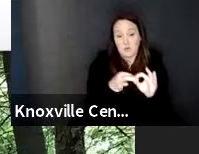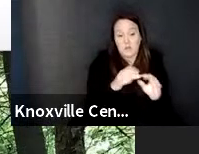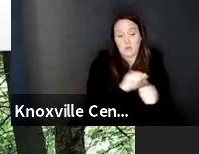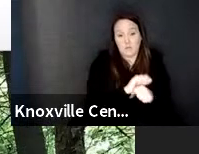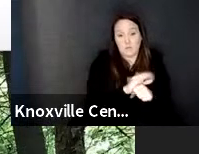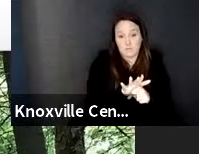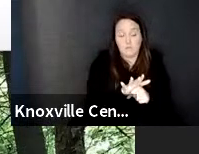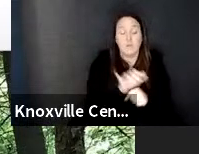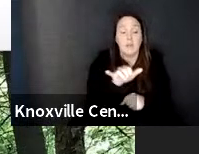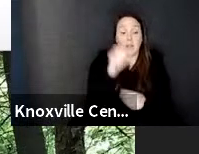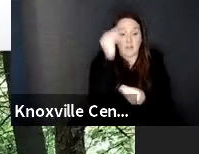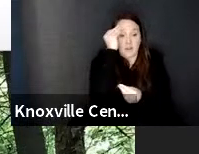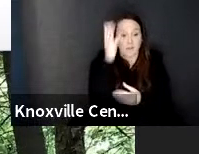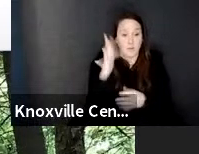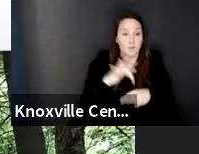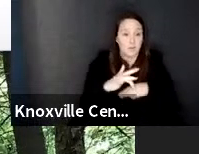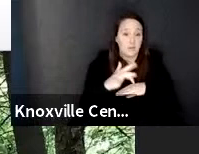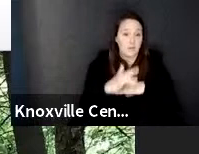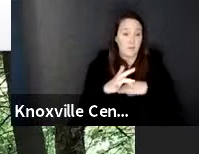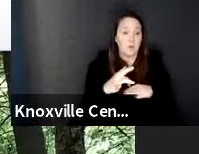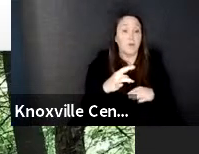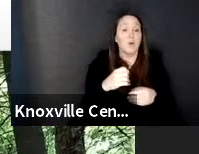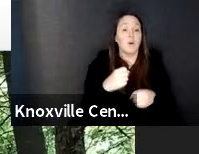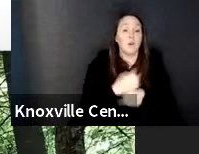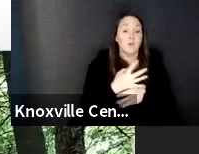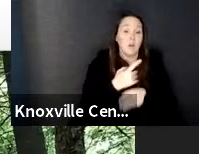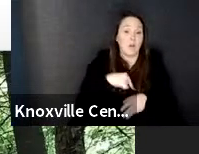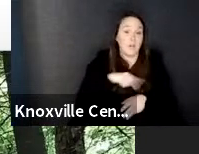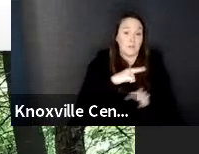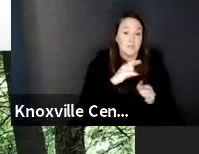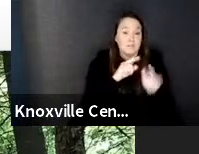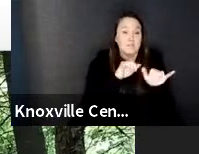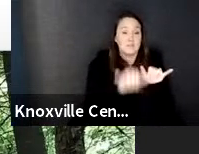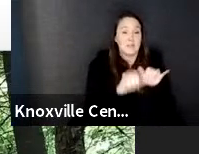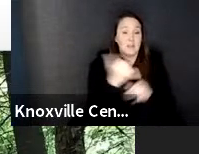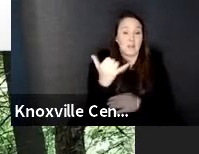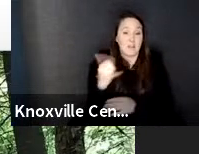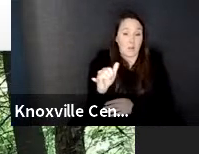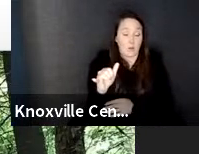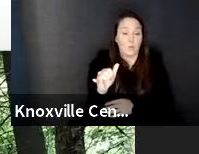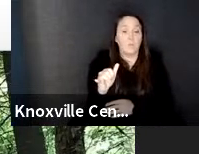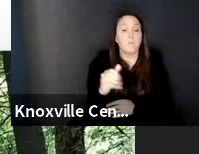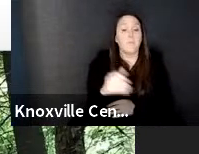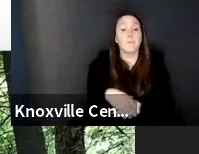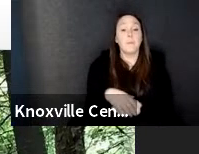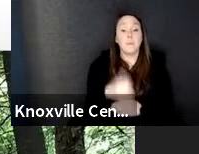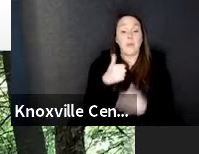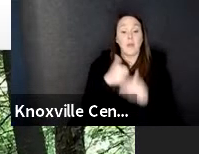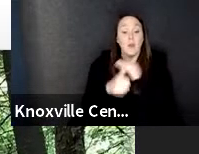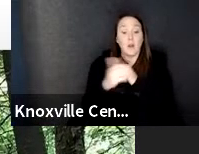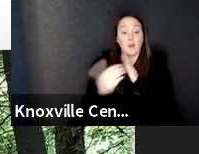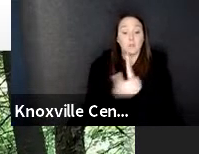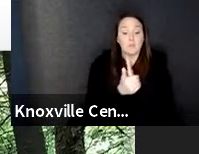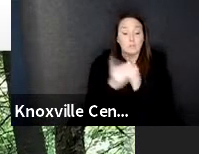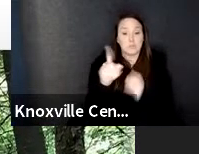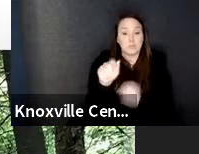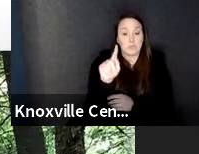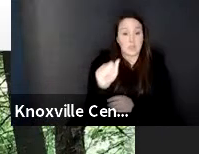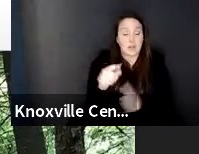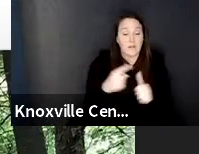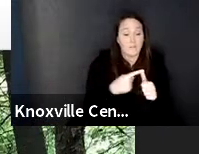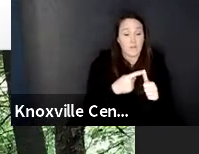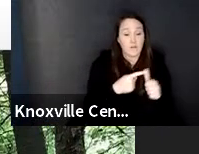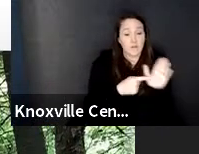information available leads us to represent this benchmark as yellow. Under the supplemental data section, the first chart